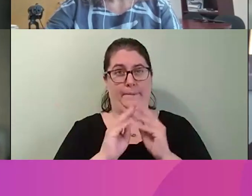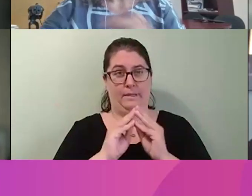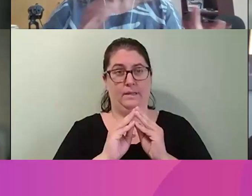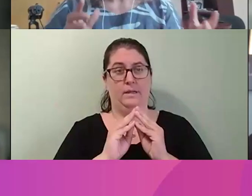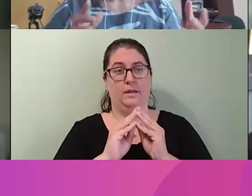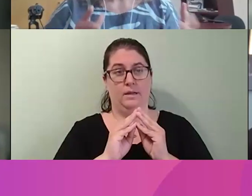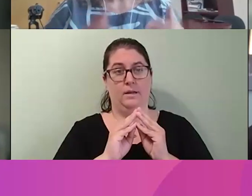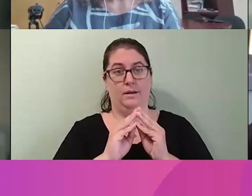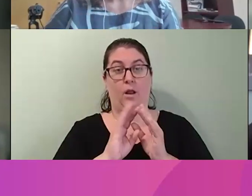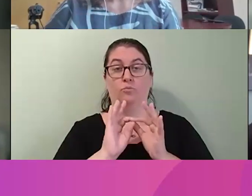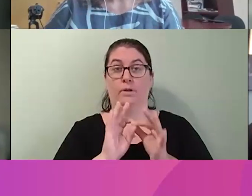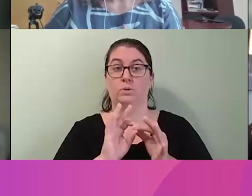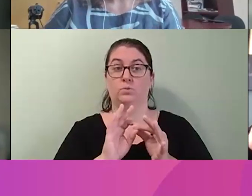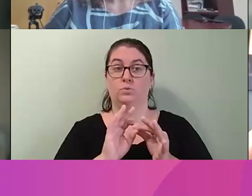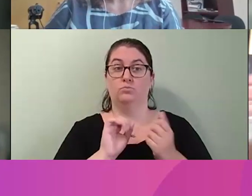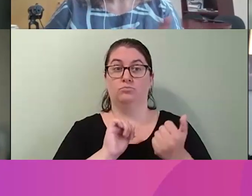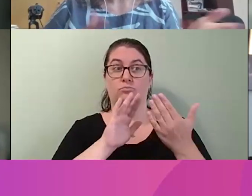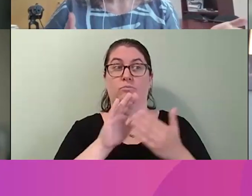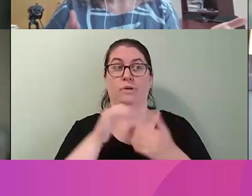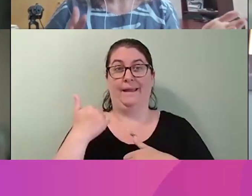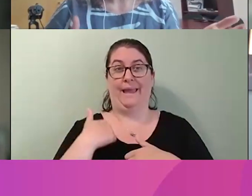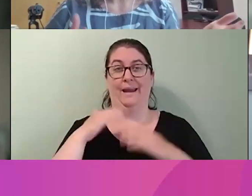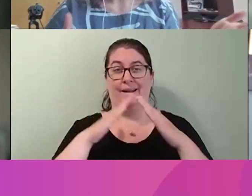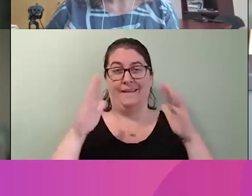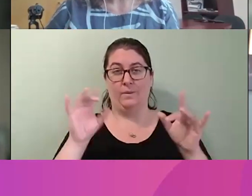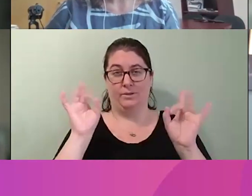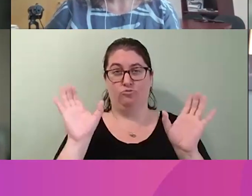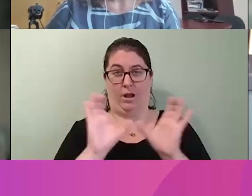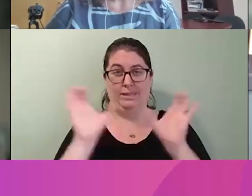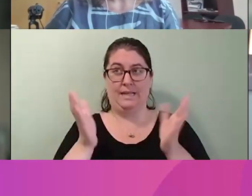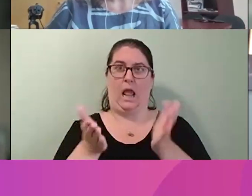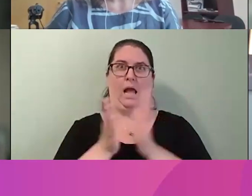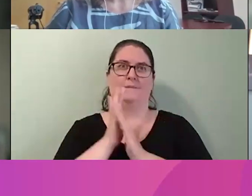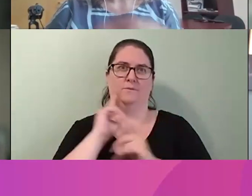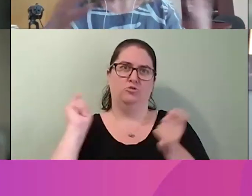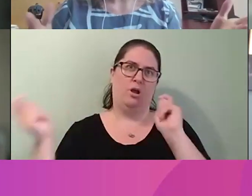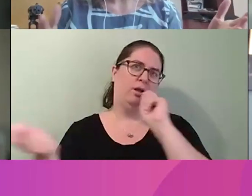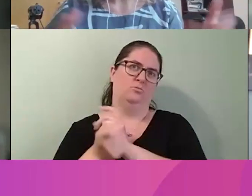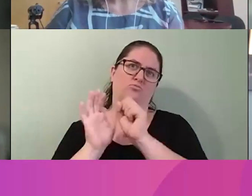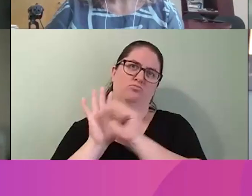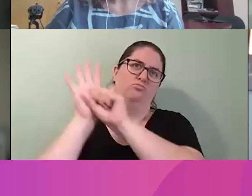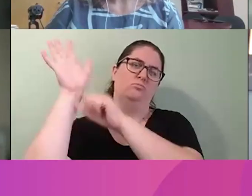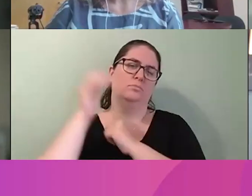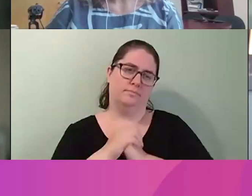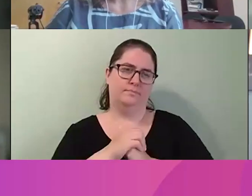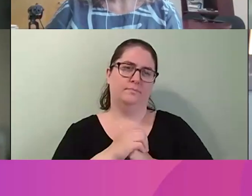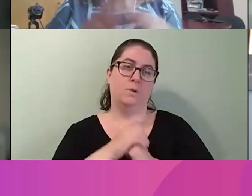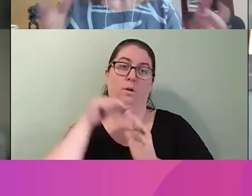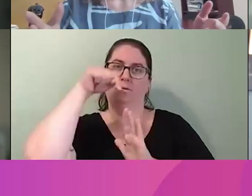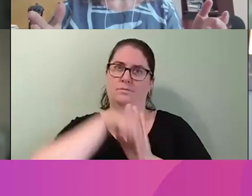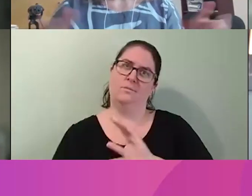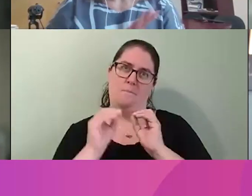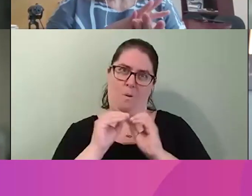is really about confronting Canada's housing crisis and advocating for change. So we're going to delve into that a little bit more